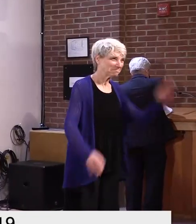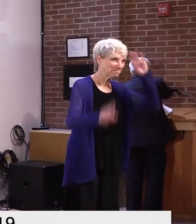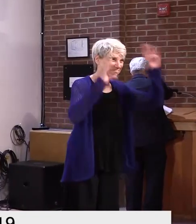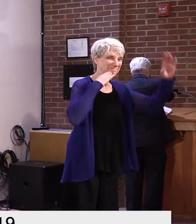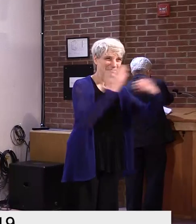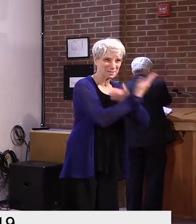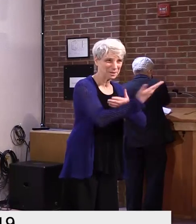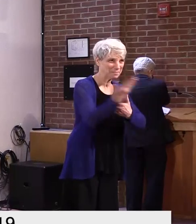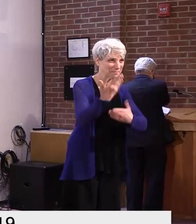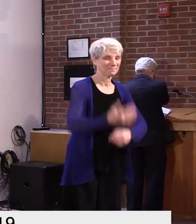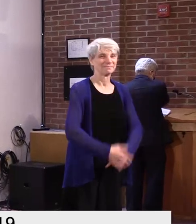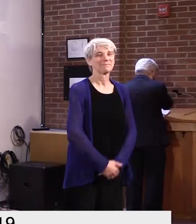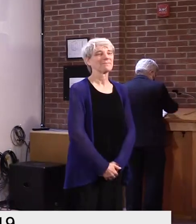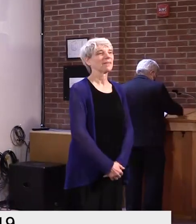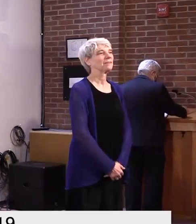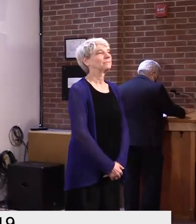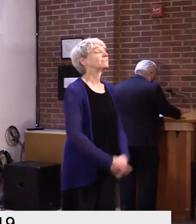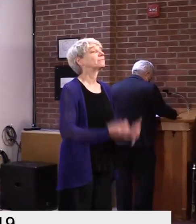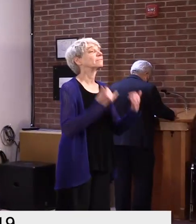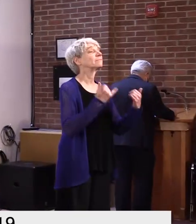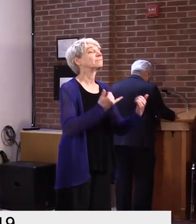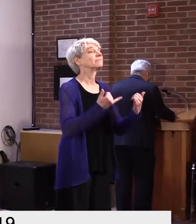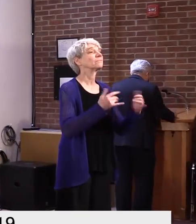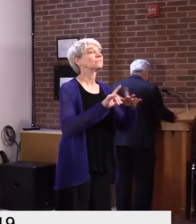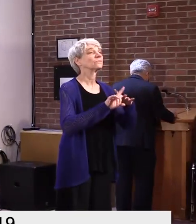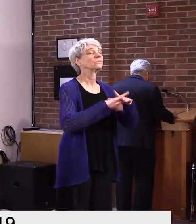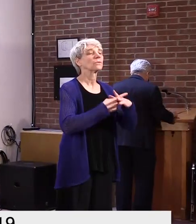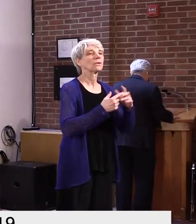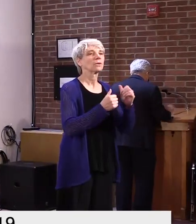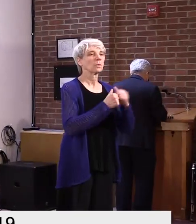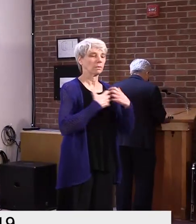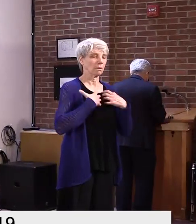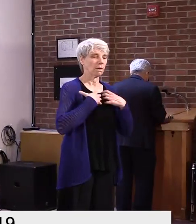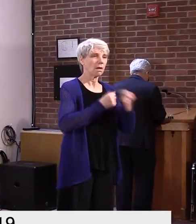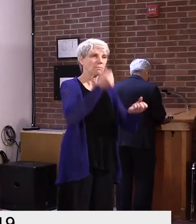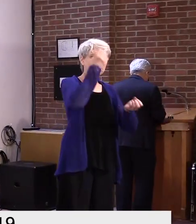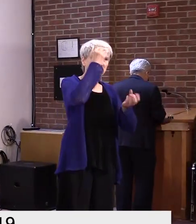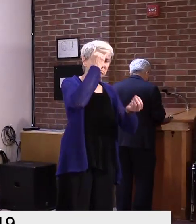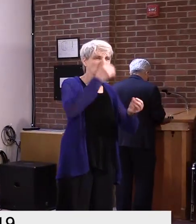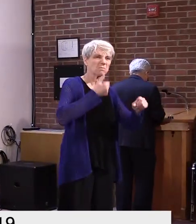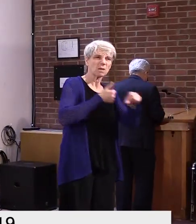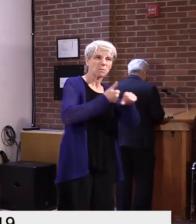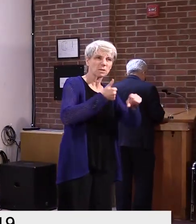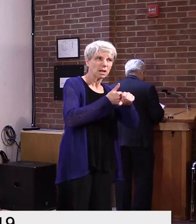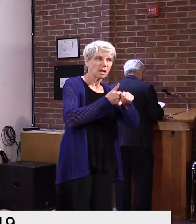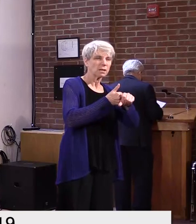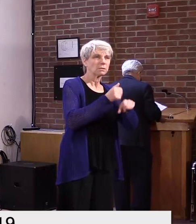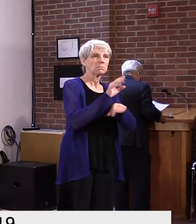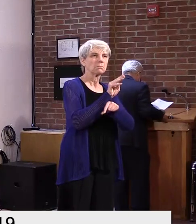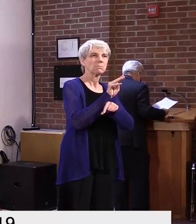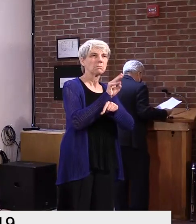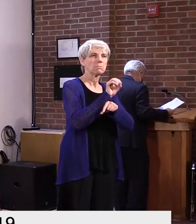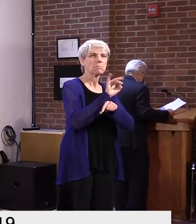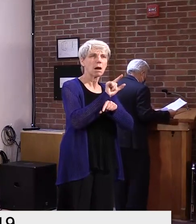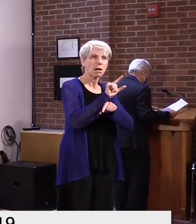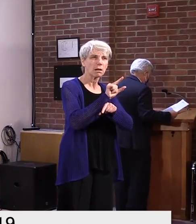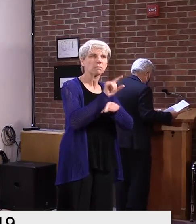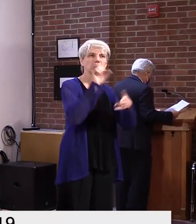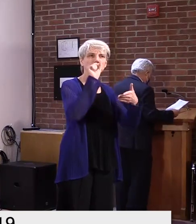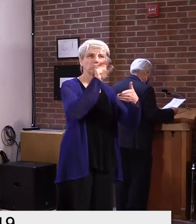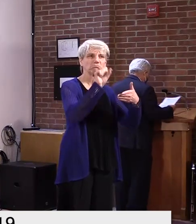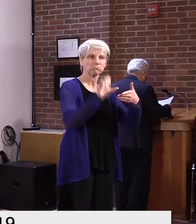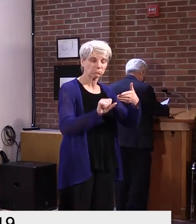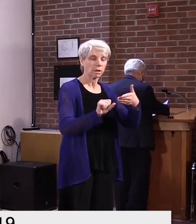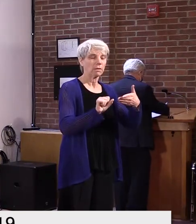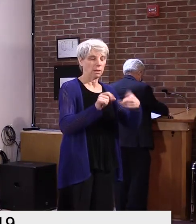morning, everyone. We're going to start today with our modeling and health updates and pick up where we left off on Tuesday and talk about our